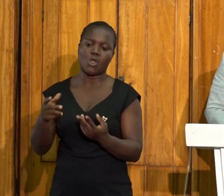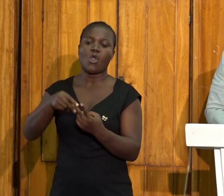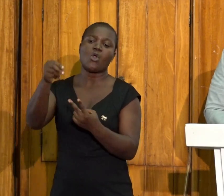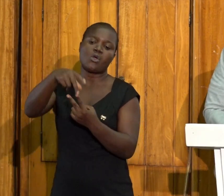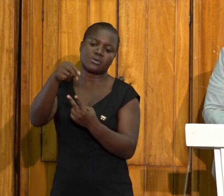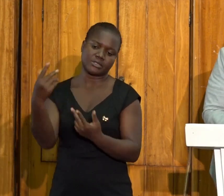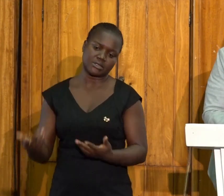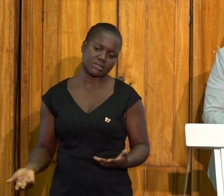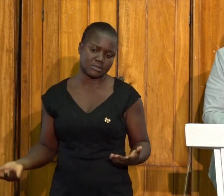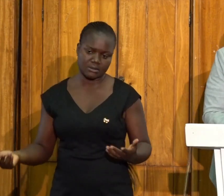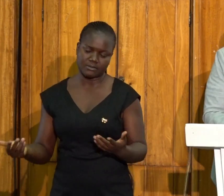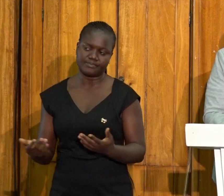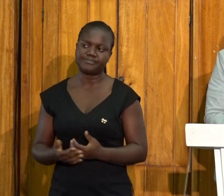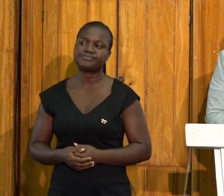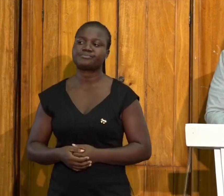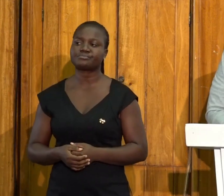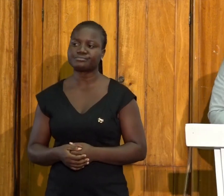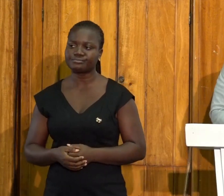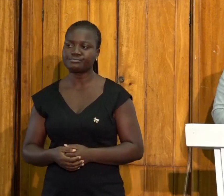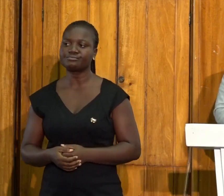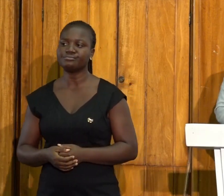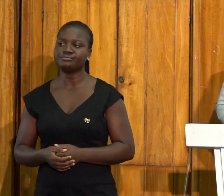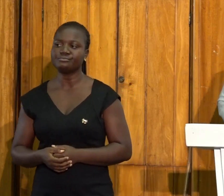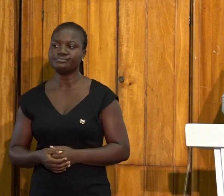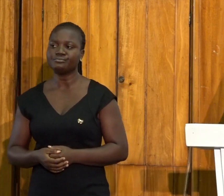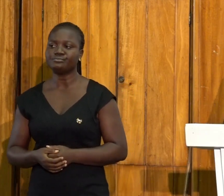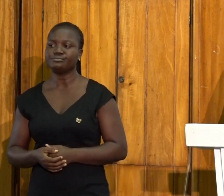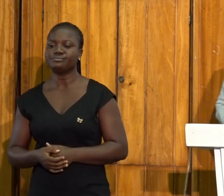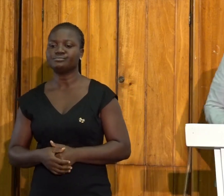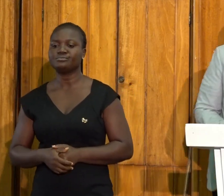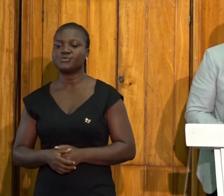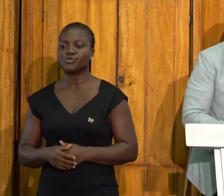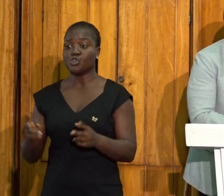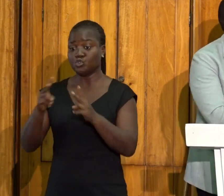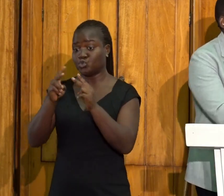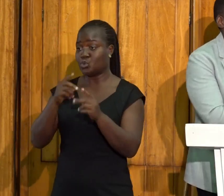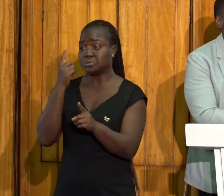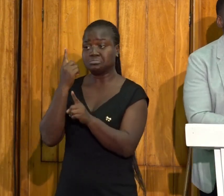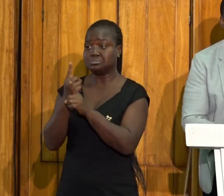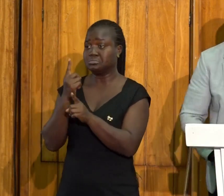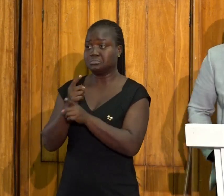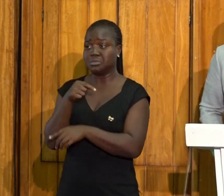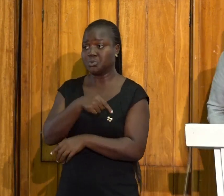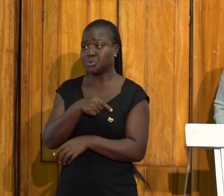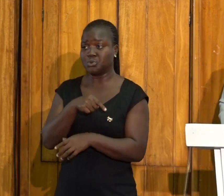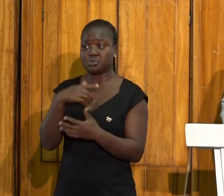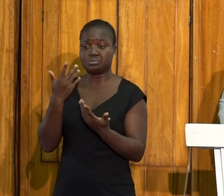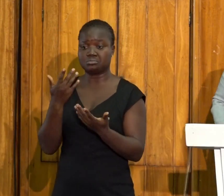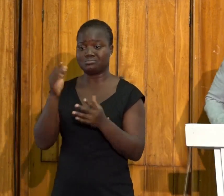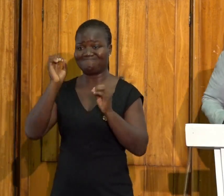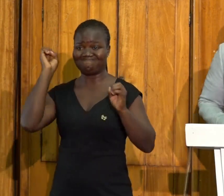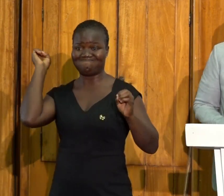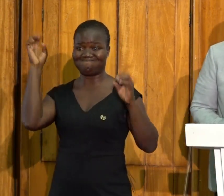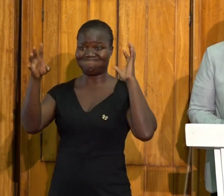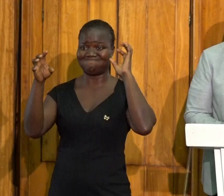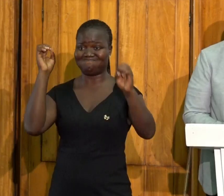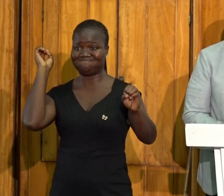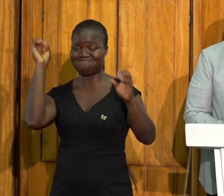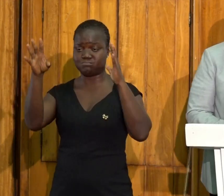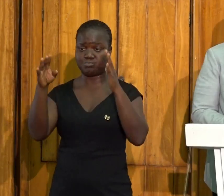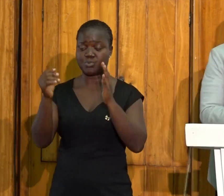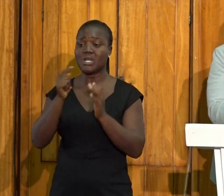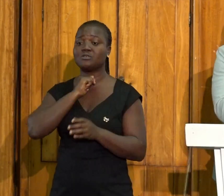the women that are the next slide. So this is just highlighting the tool that is being used by